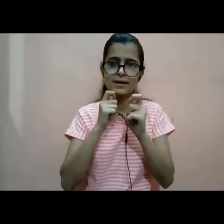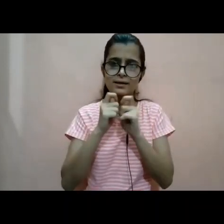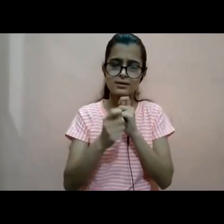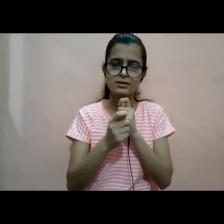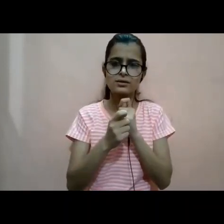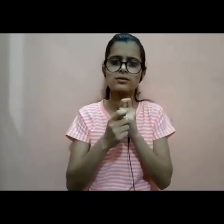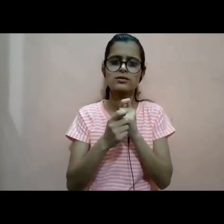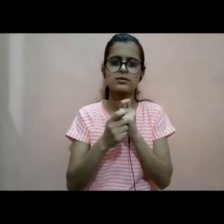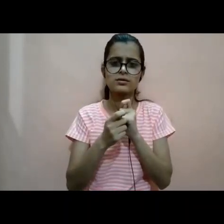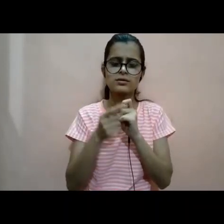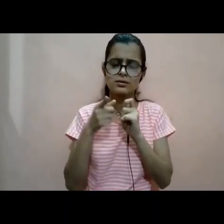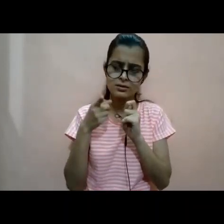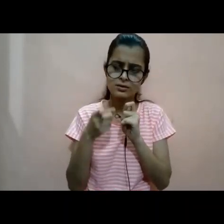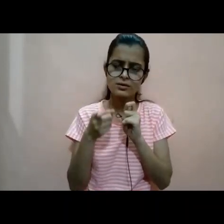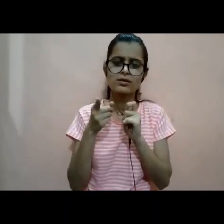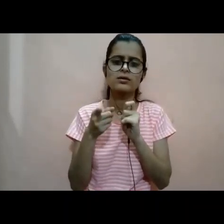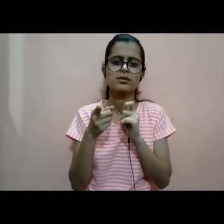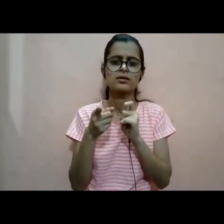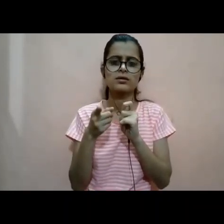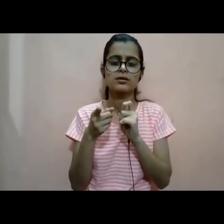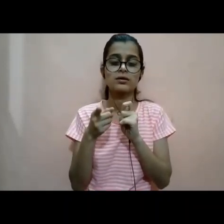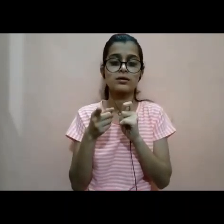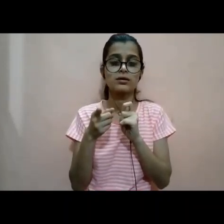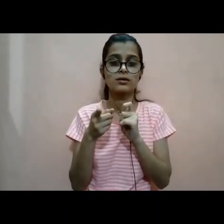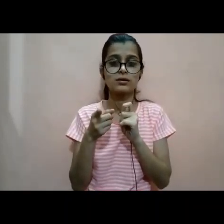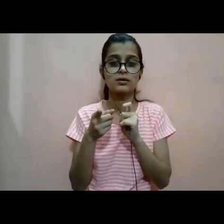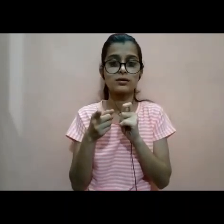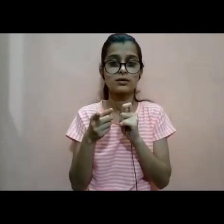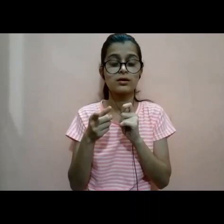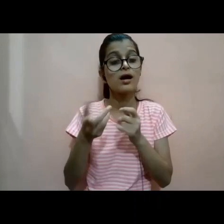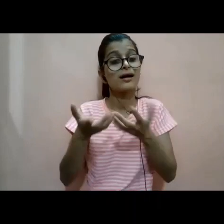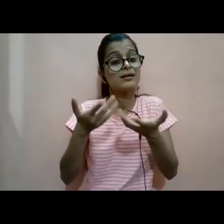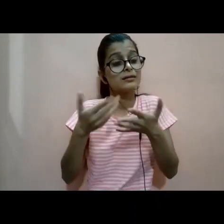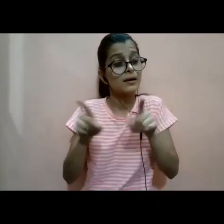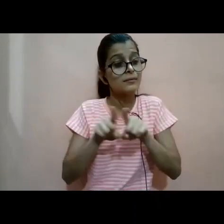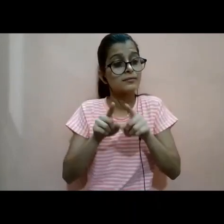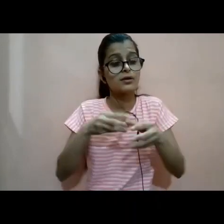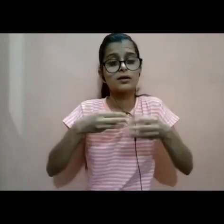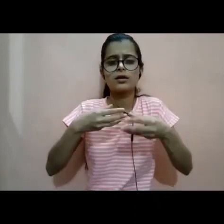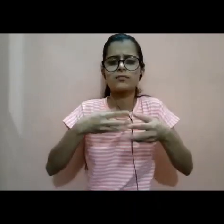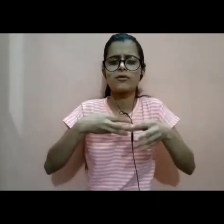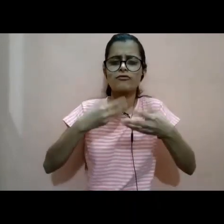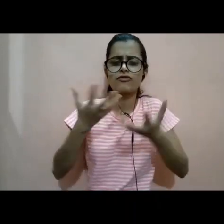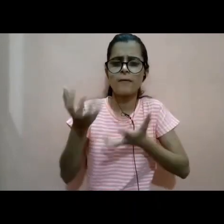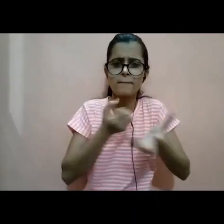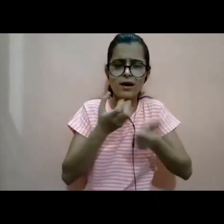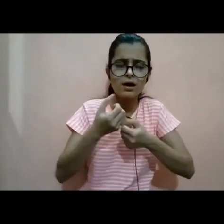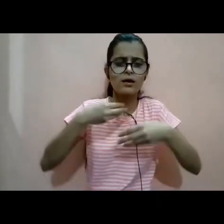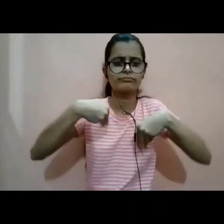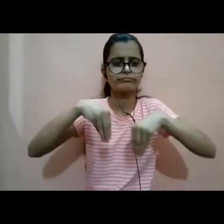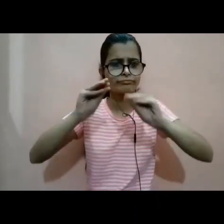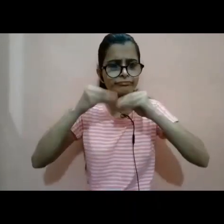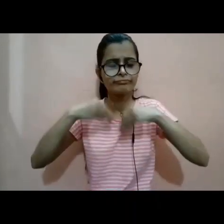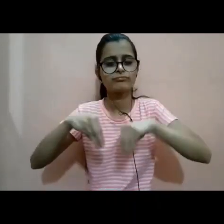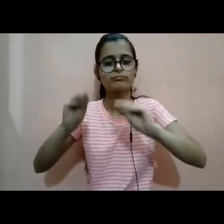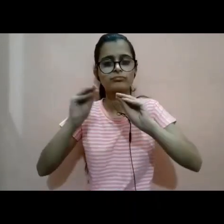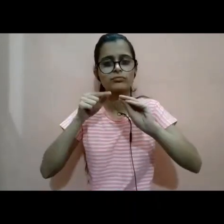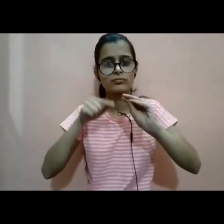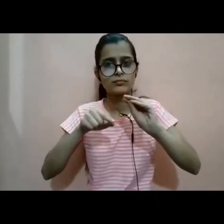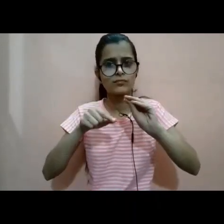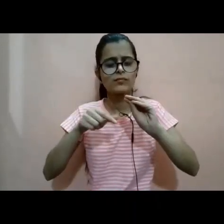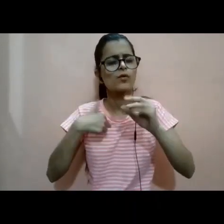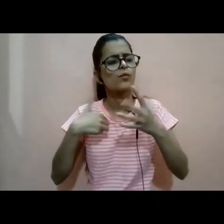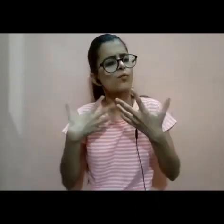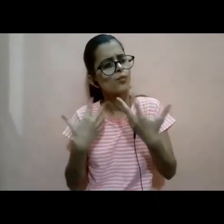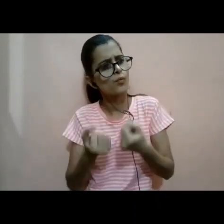So for Ahmed, advertising and marketing companies now know that they need